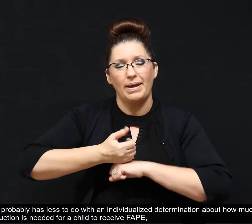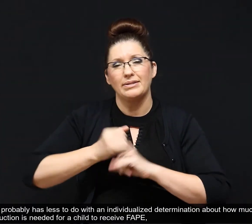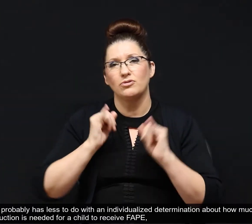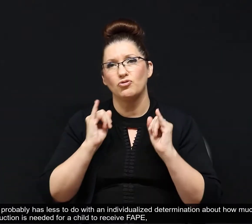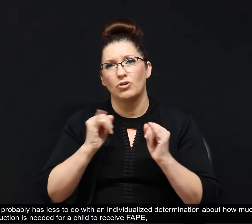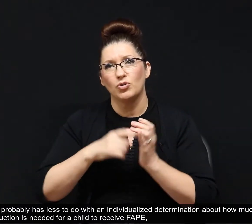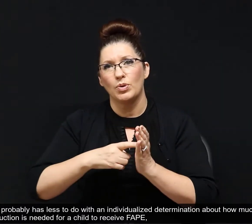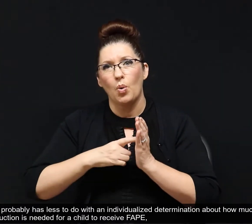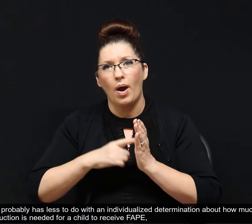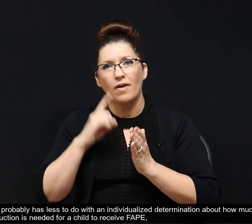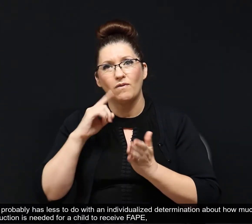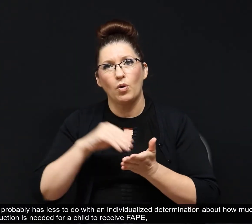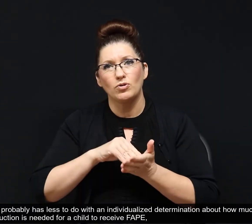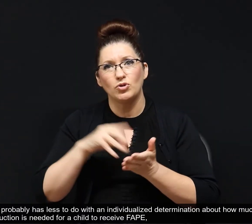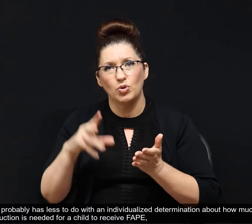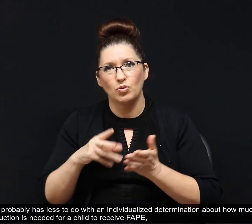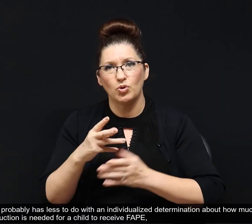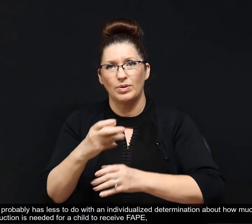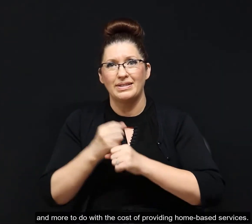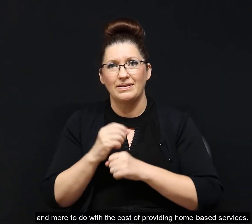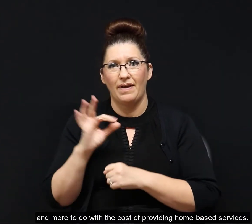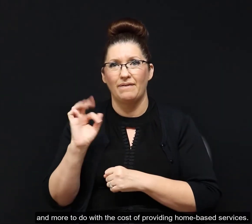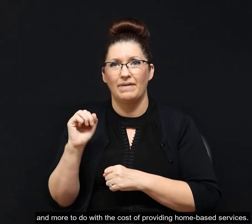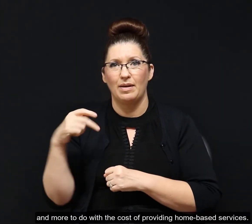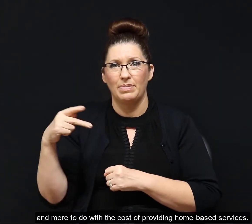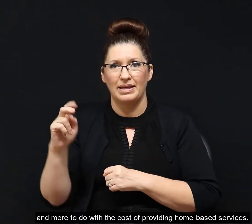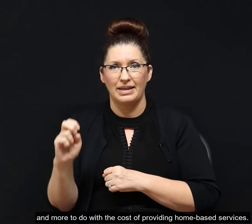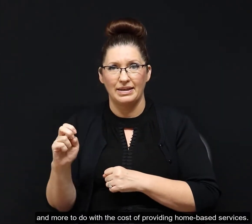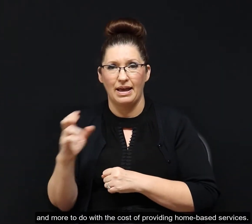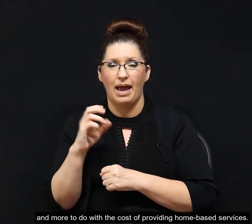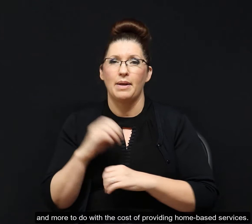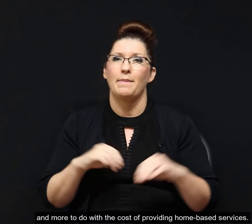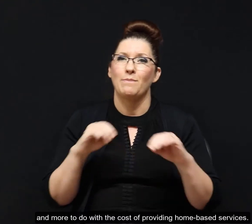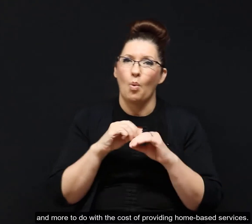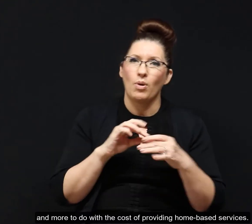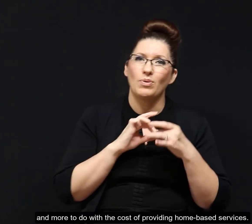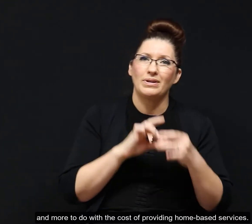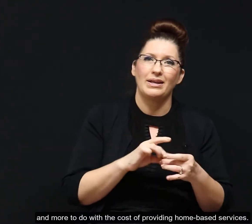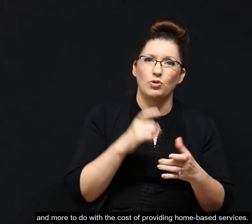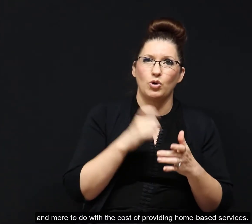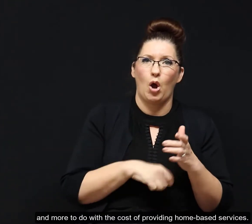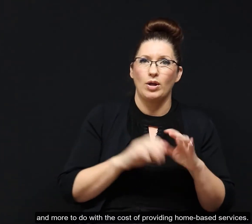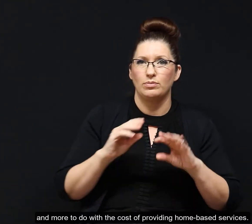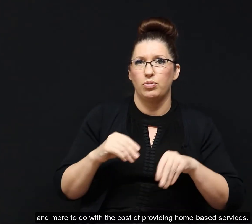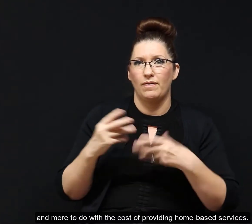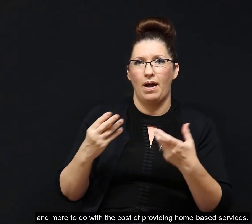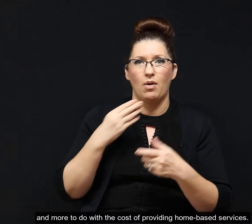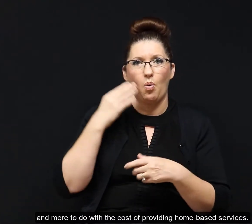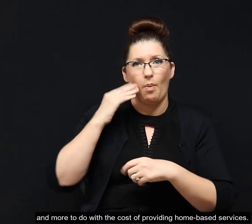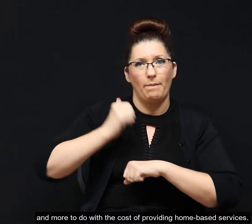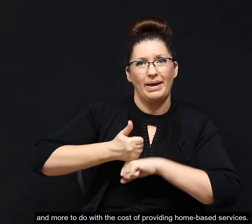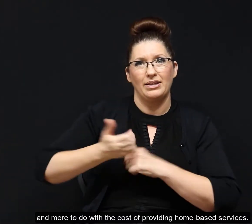receive FAPE, and more to do with the cost of providing home-based services.